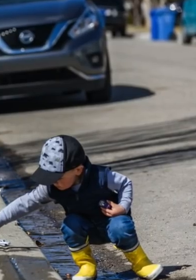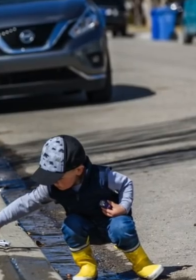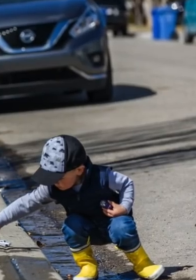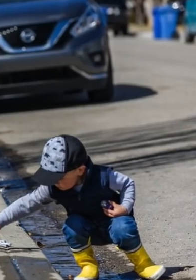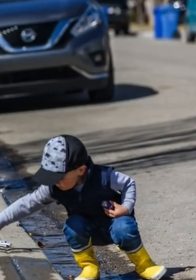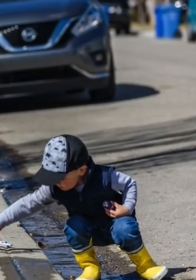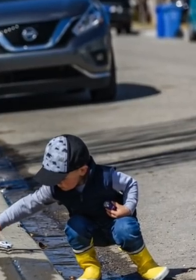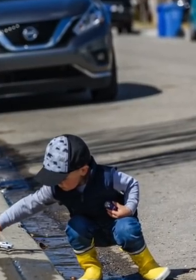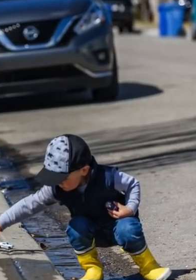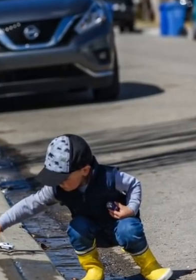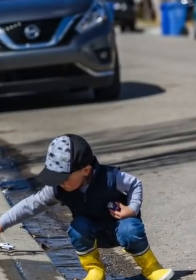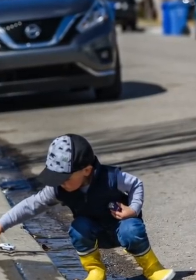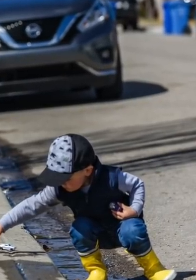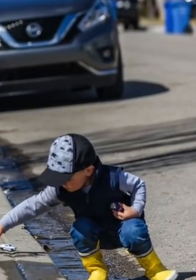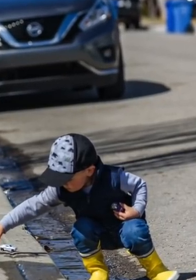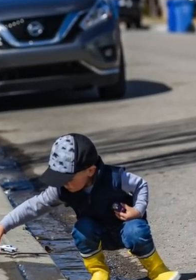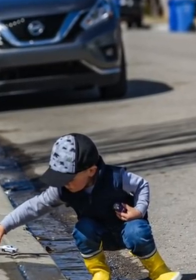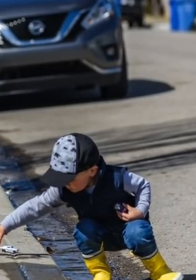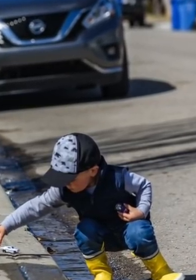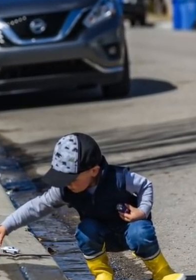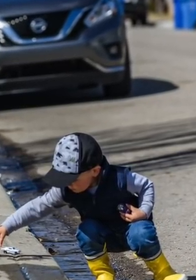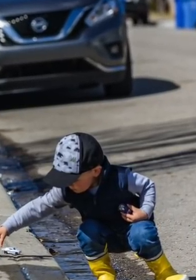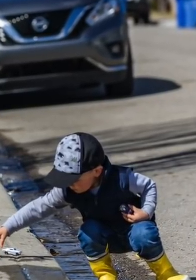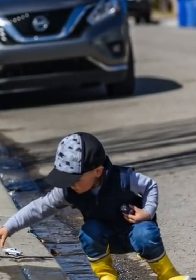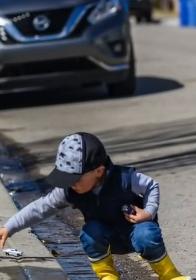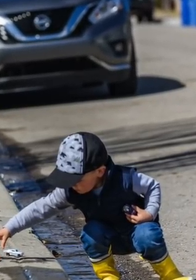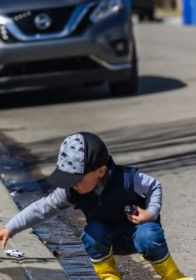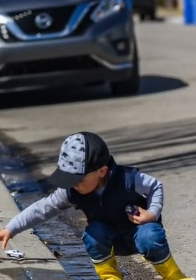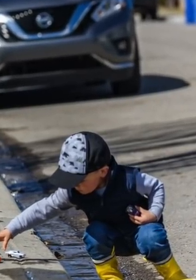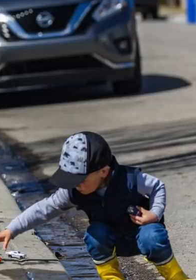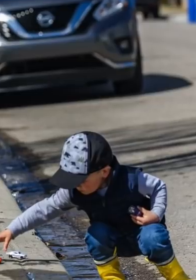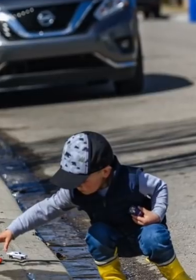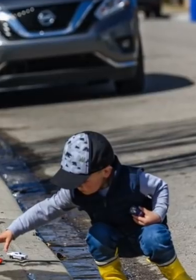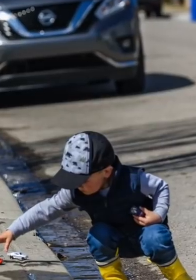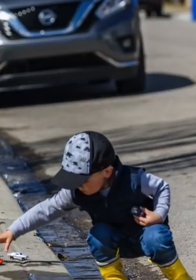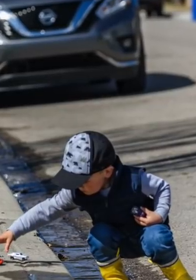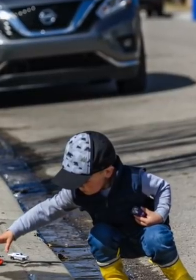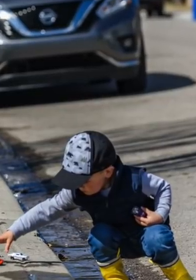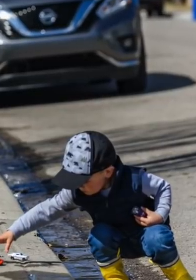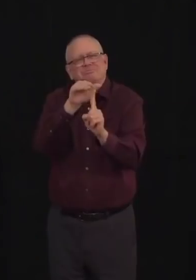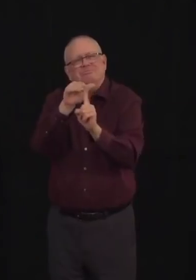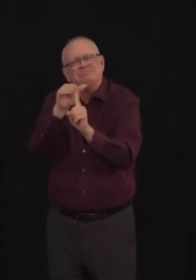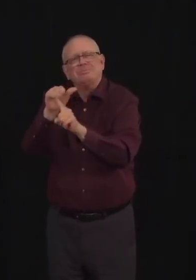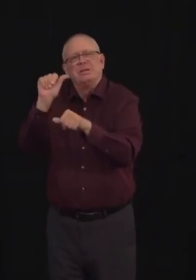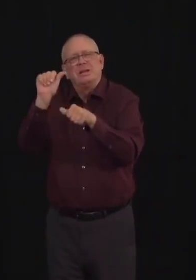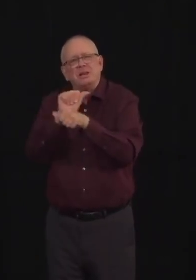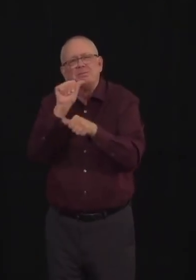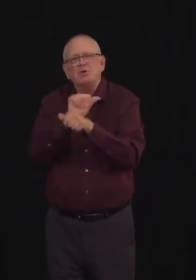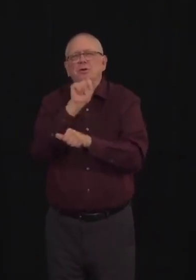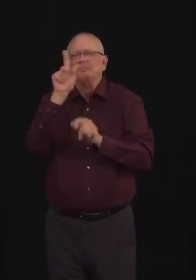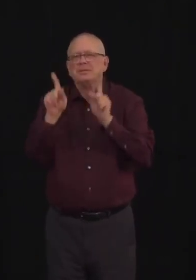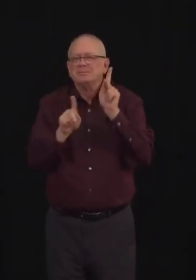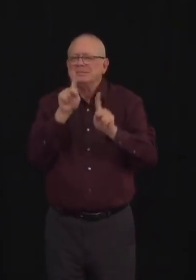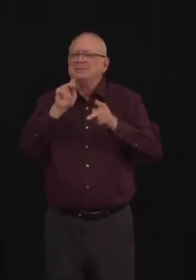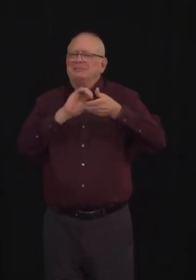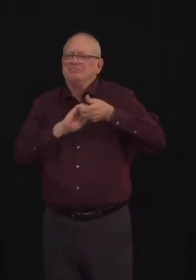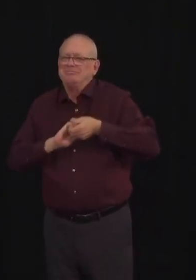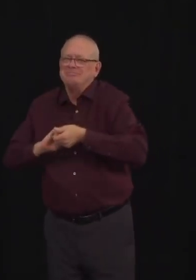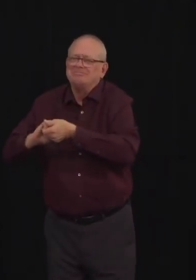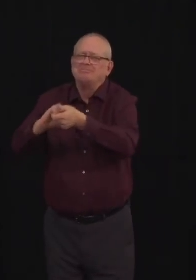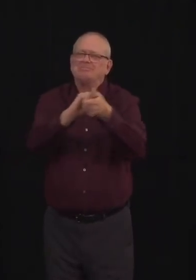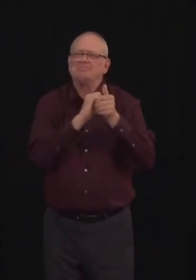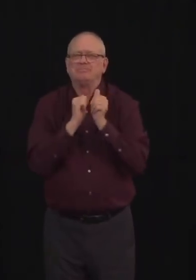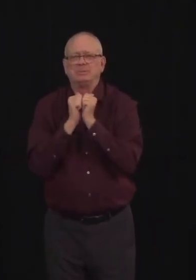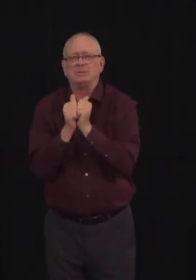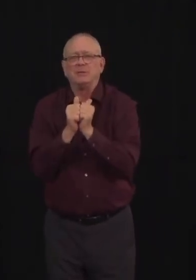all Albertans that we need to stay in this together, that the relaunch will be successful only if we can work together